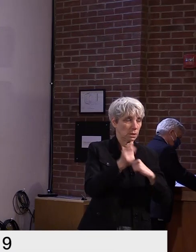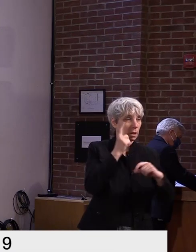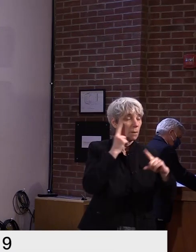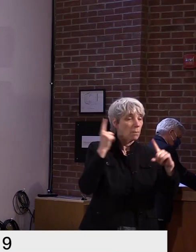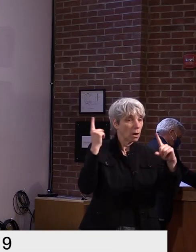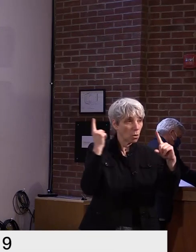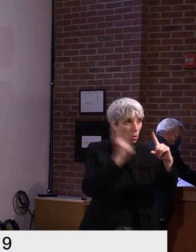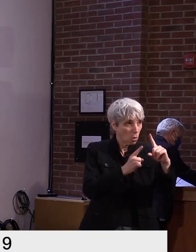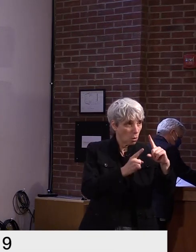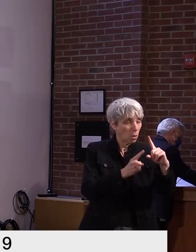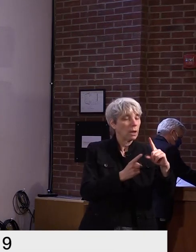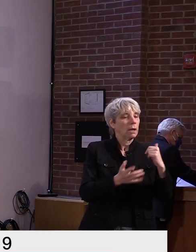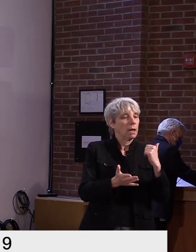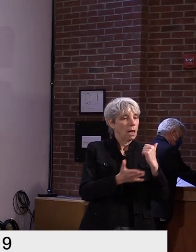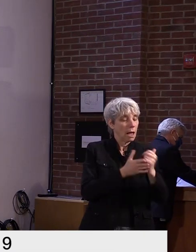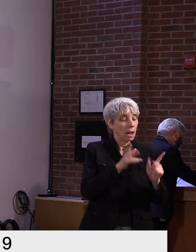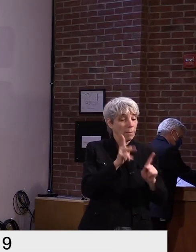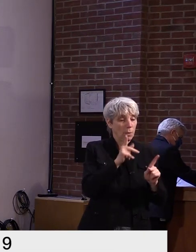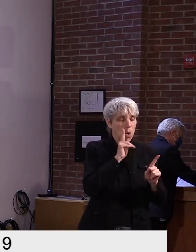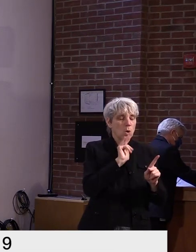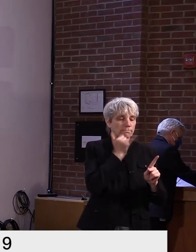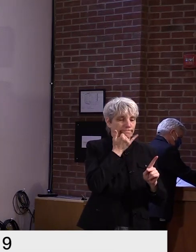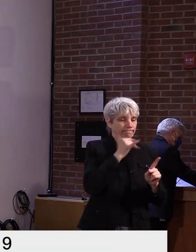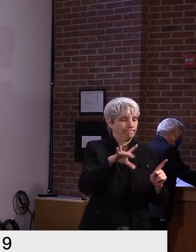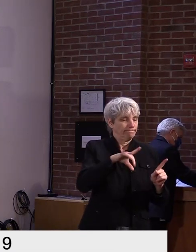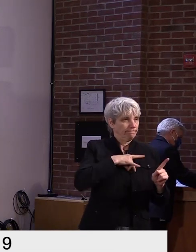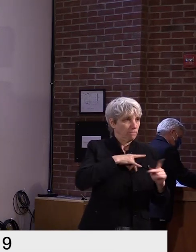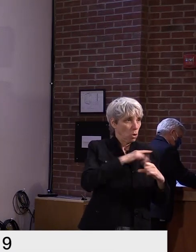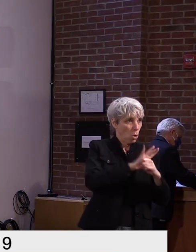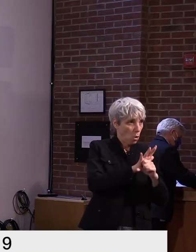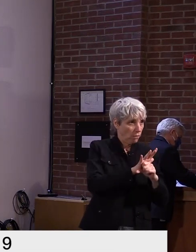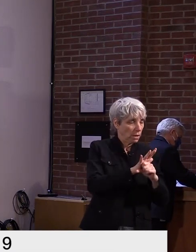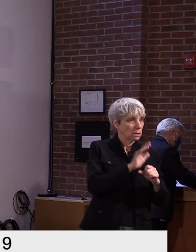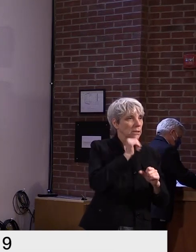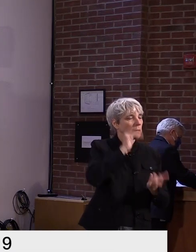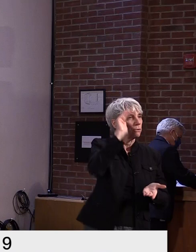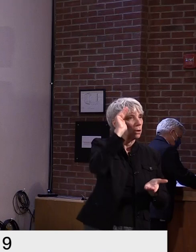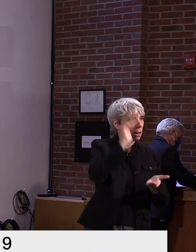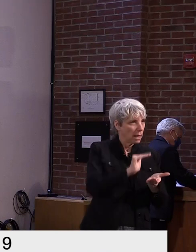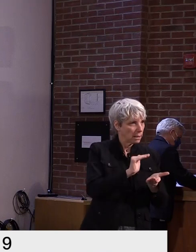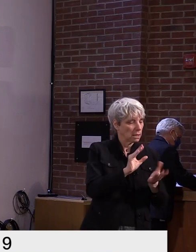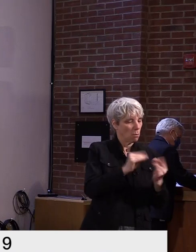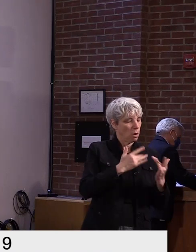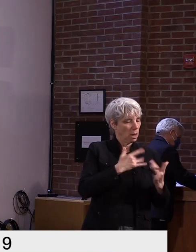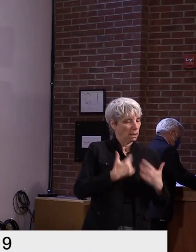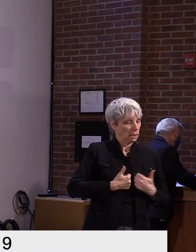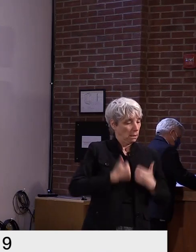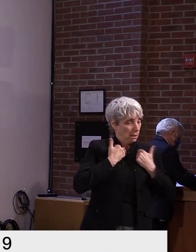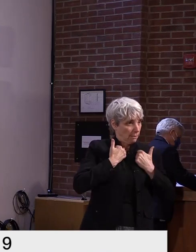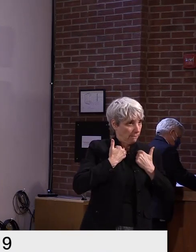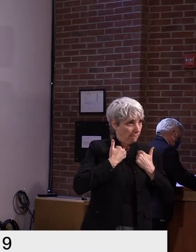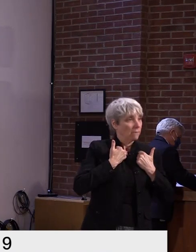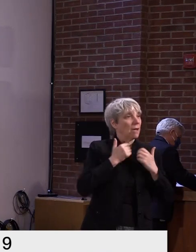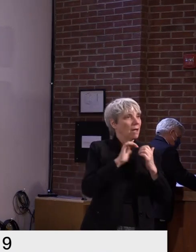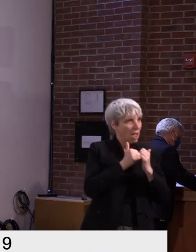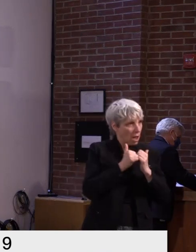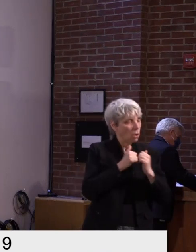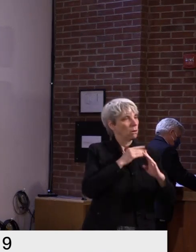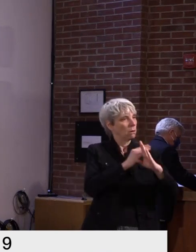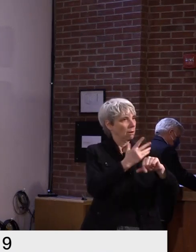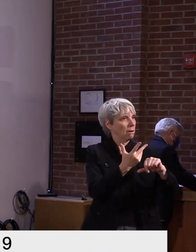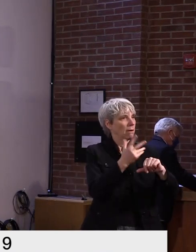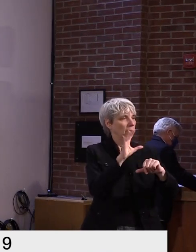potential morbidity and mortality associated with both of these viral illnesses. And we certainly don't want to jeopardize